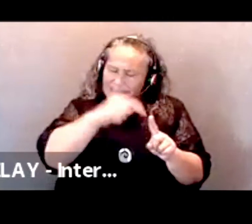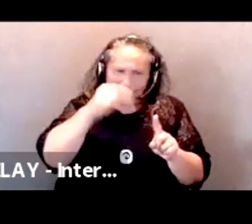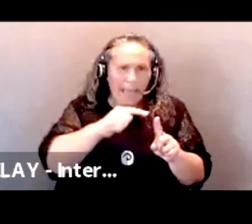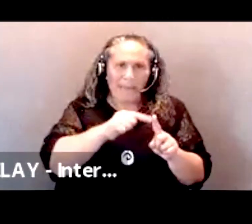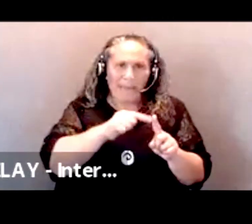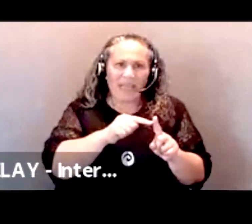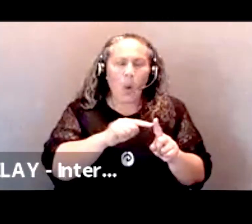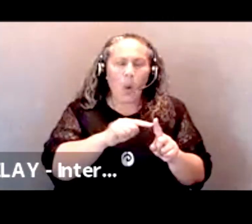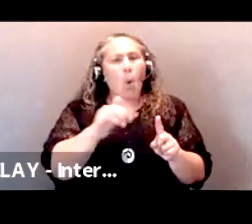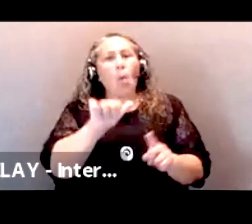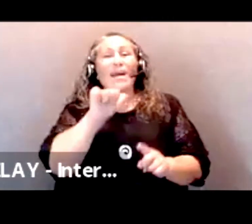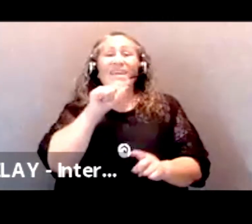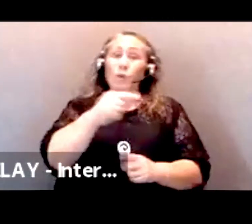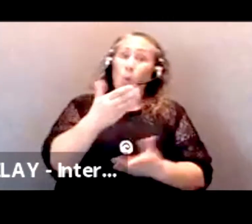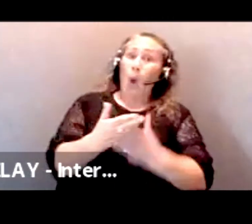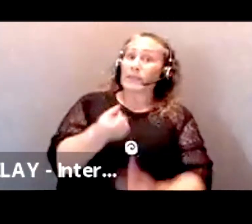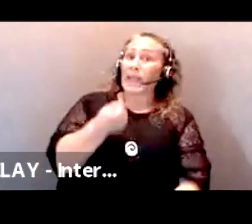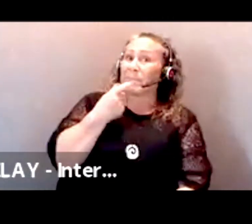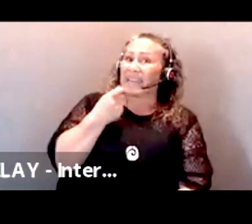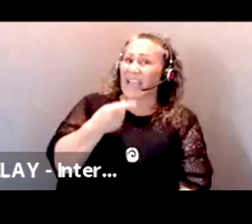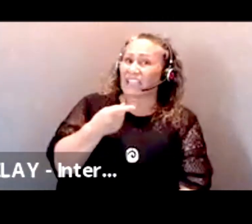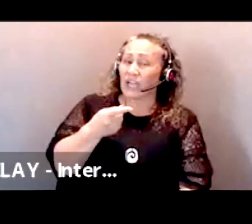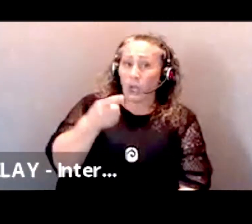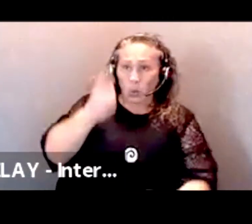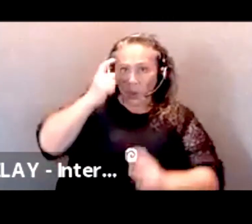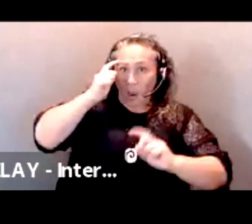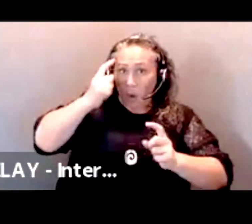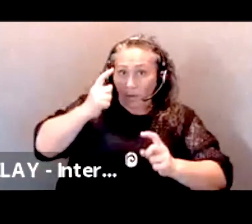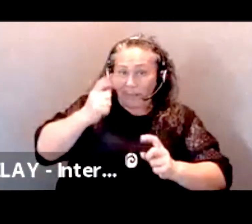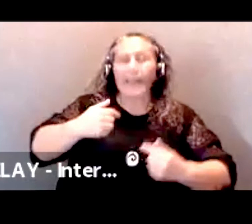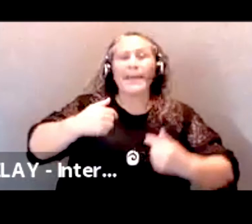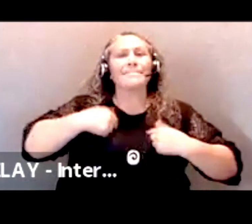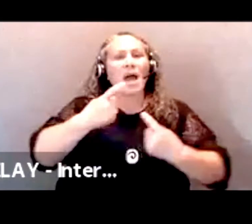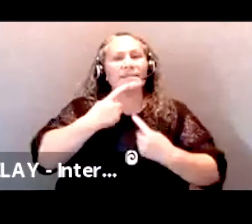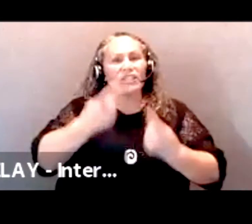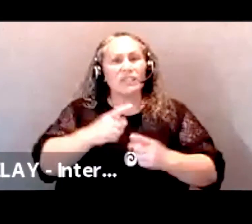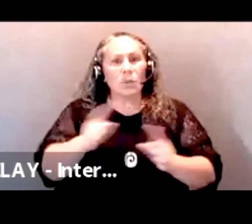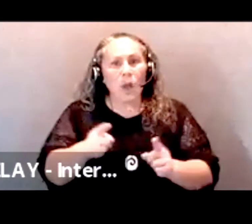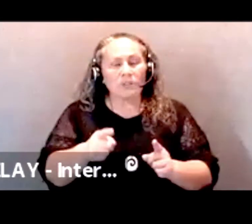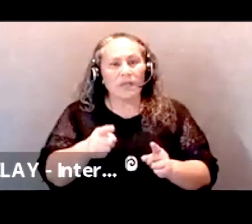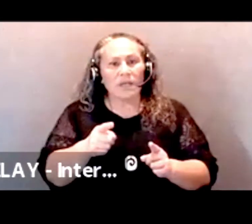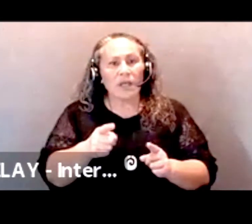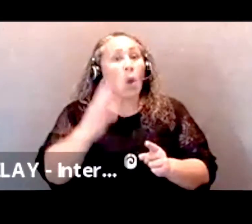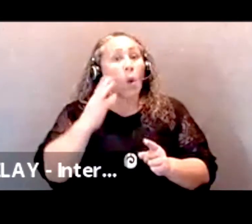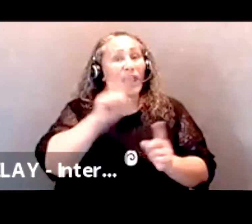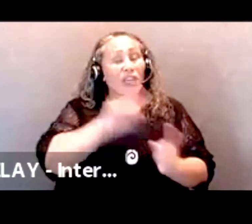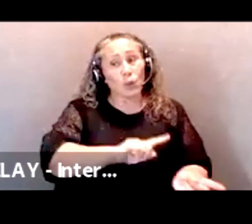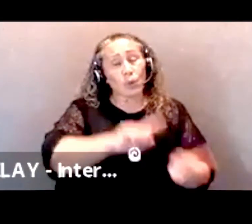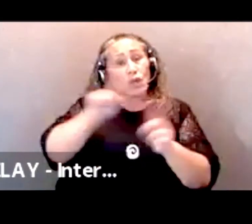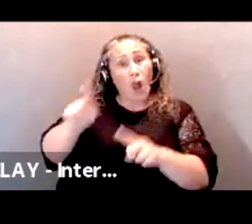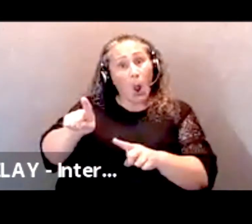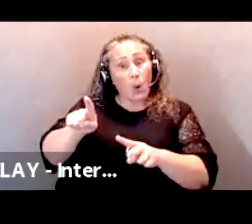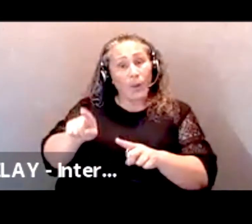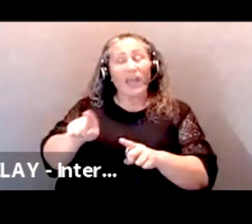or if you're on medication, then I would suggest talking to the nurse when you go in, or talking to